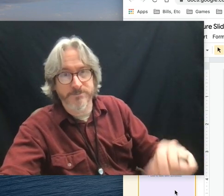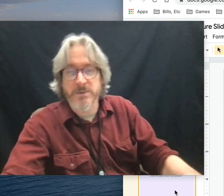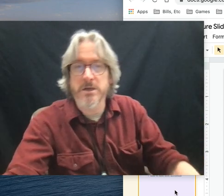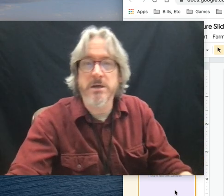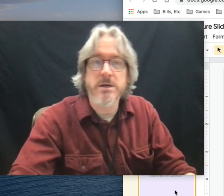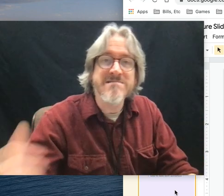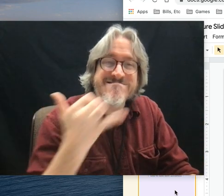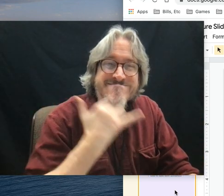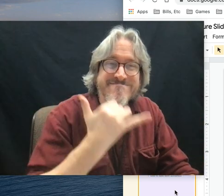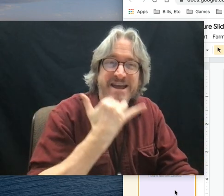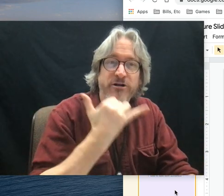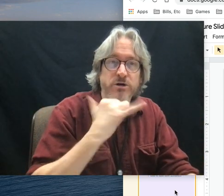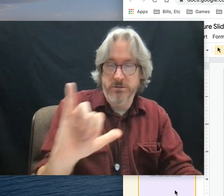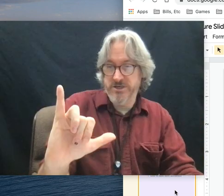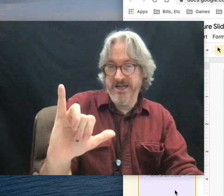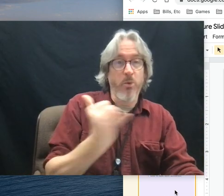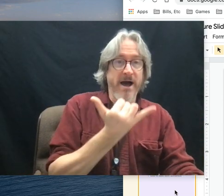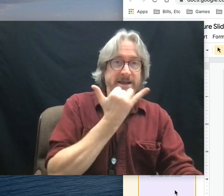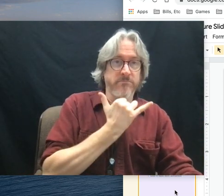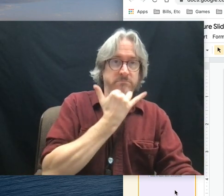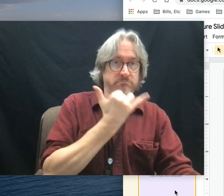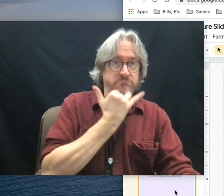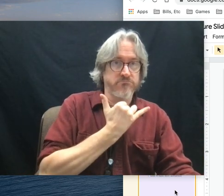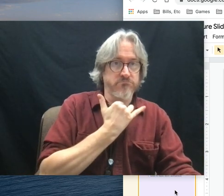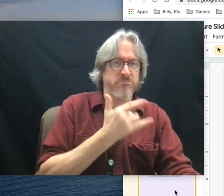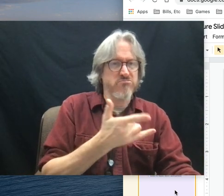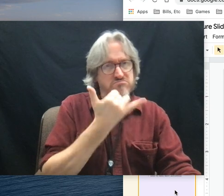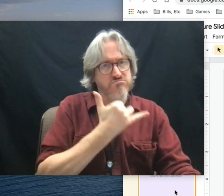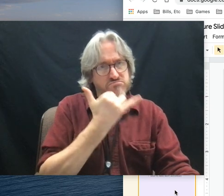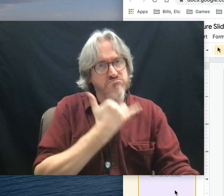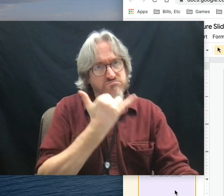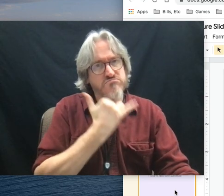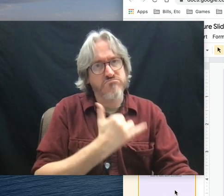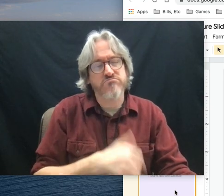error. Error, take a Y,